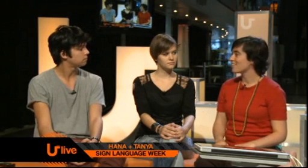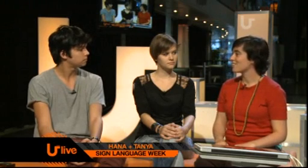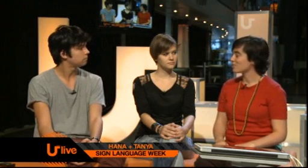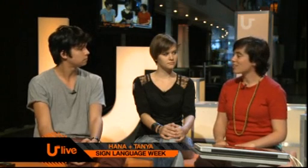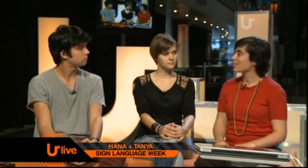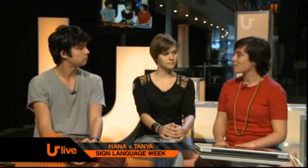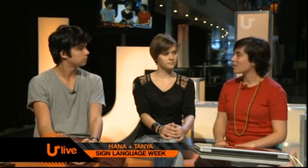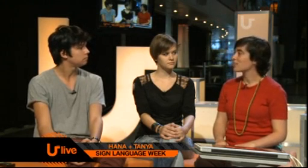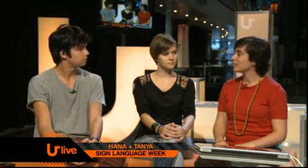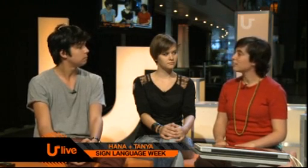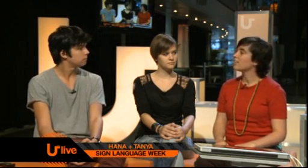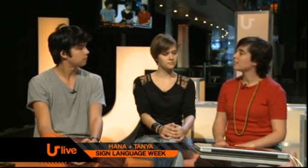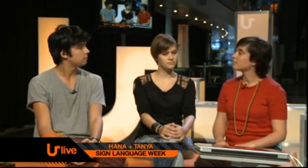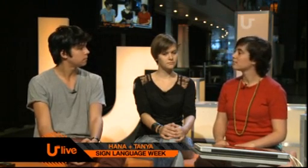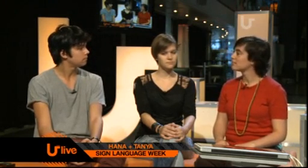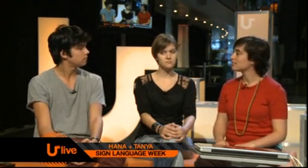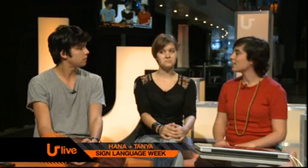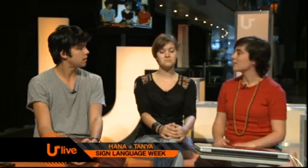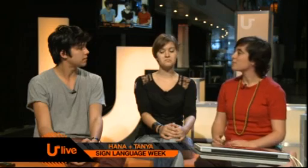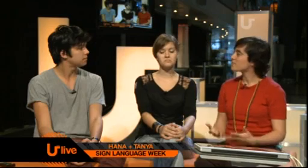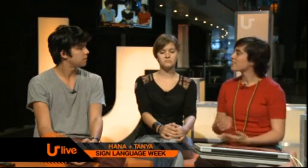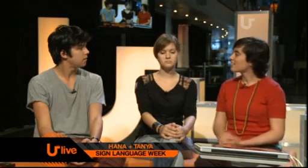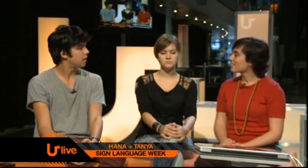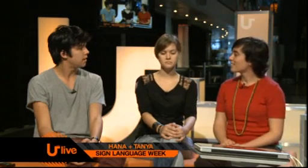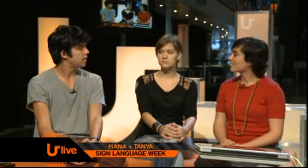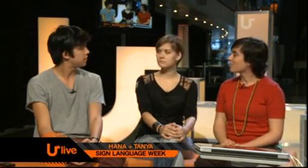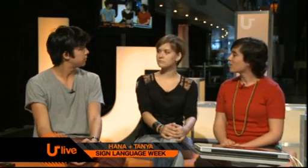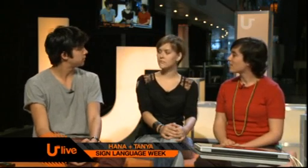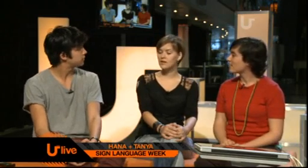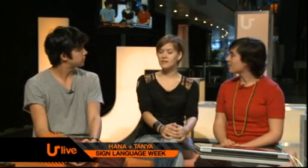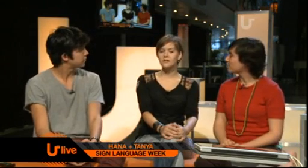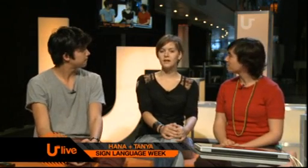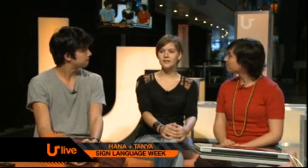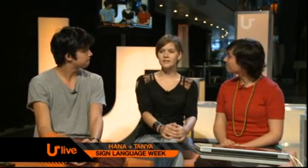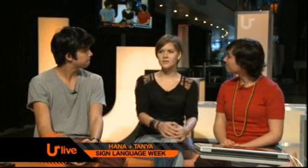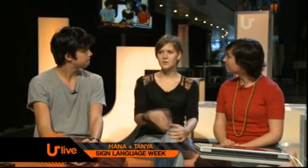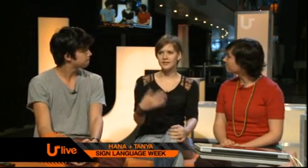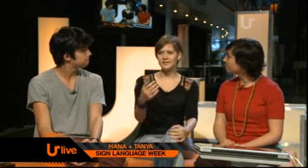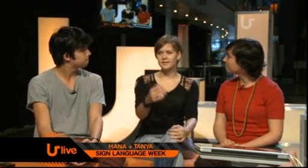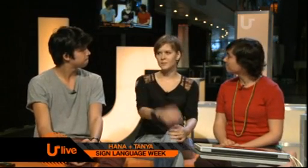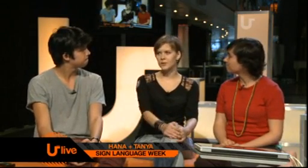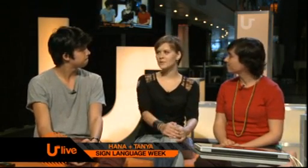really came to love it, and Nice. And how about you? Glad to hear. Tanya? I like to call it accidentally on purpose.